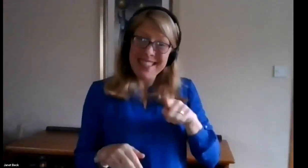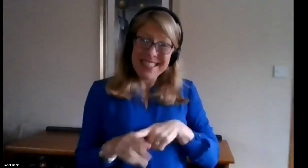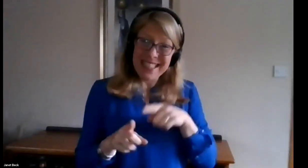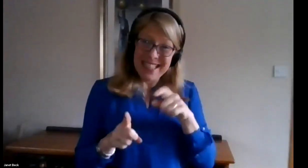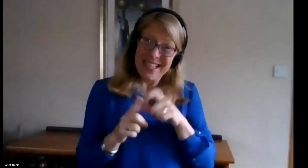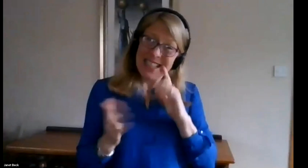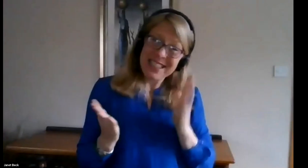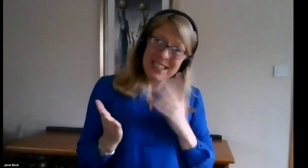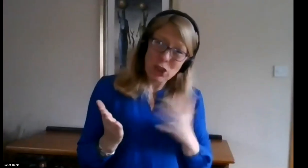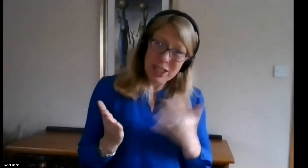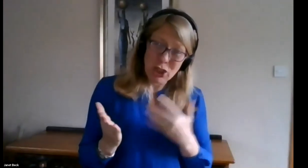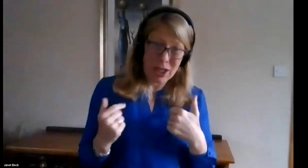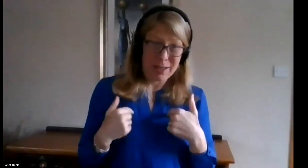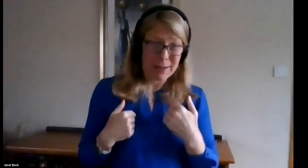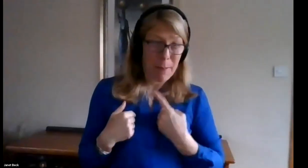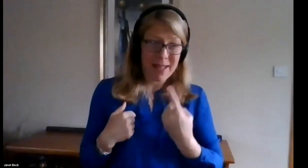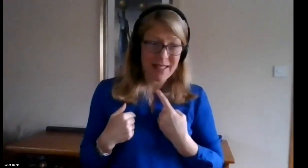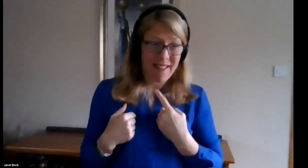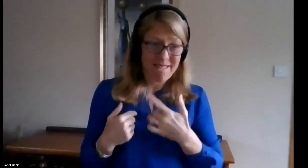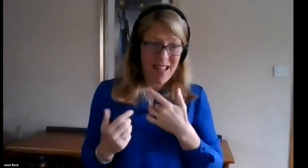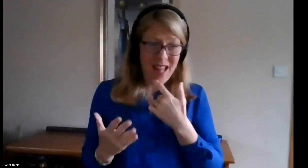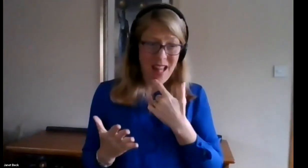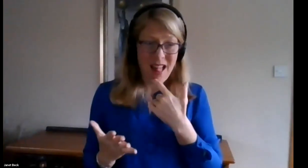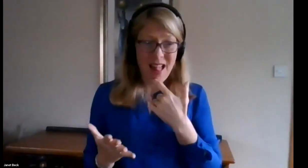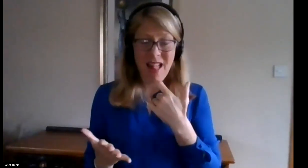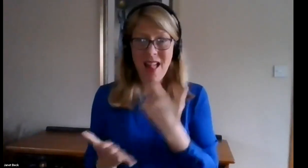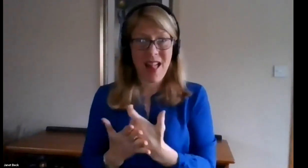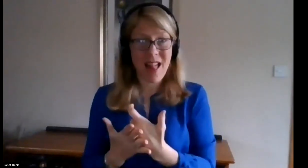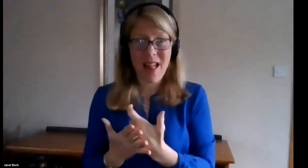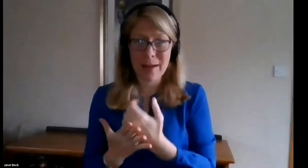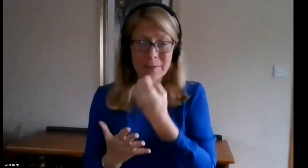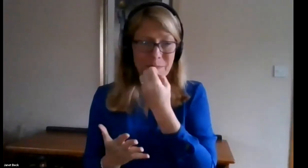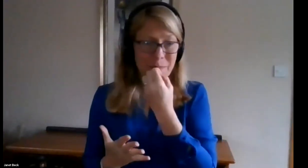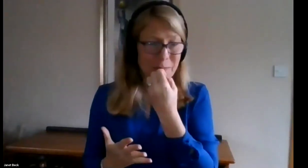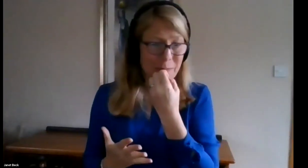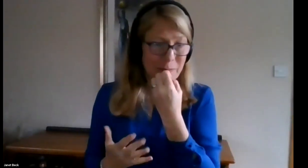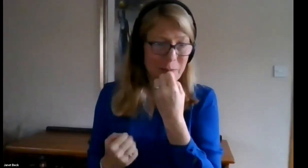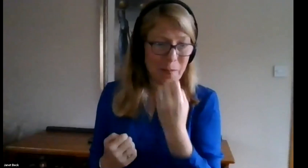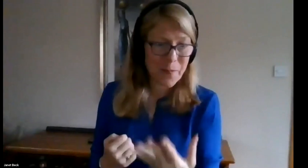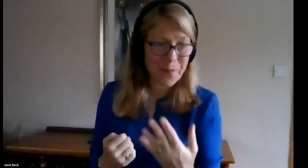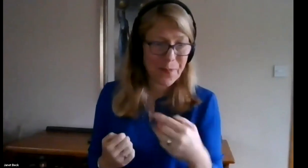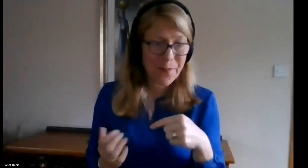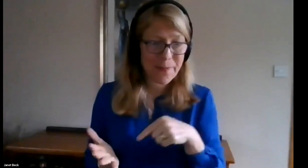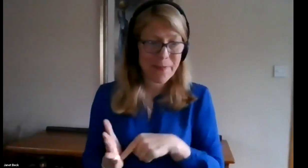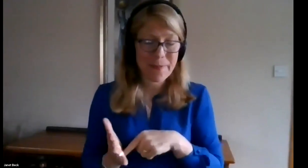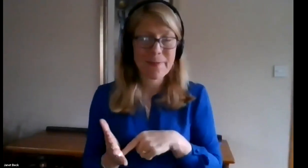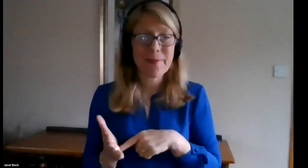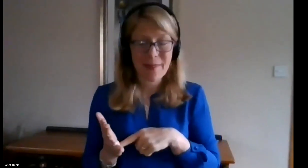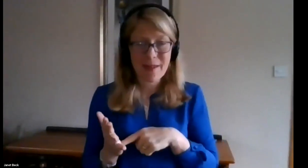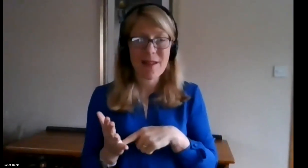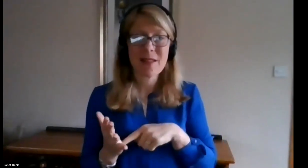been reading have been remarkable, actually, in how well students have adapted to the incipient crisis and coming up with